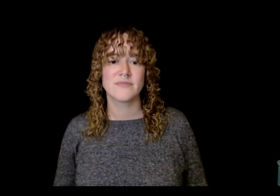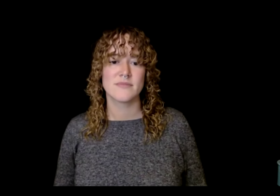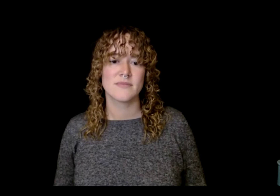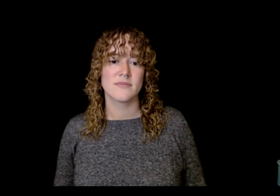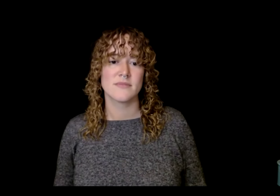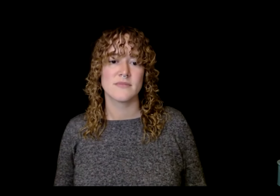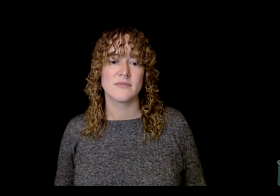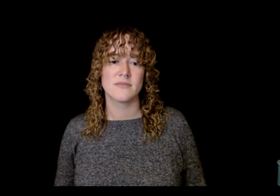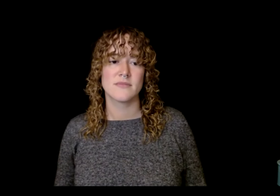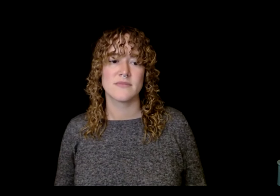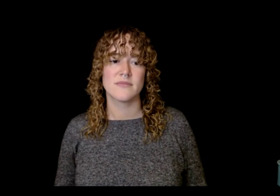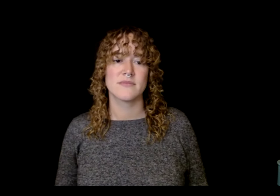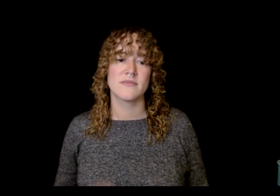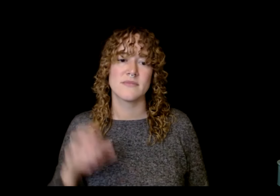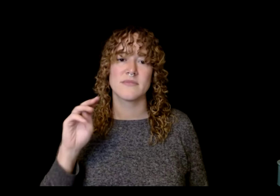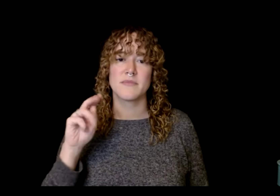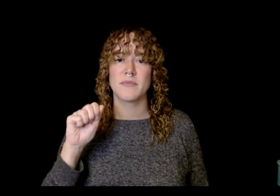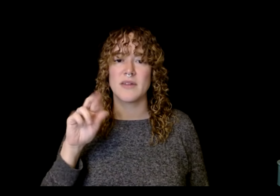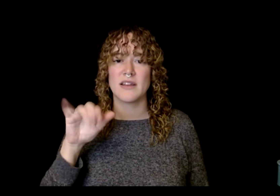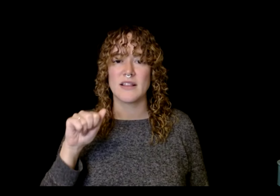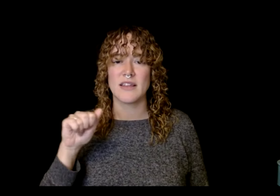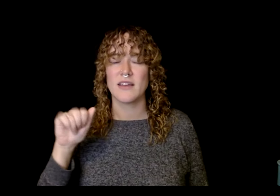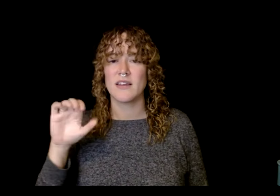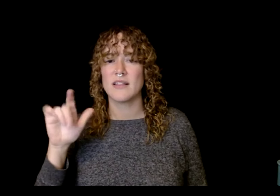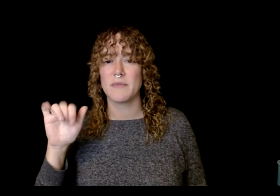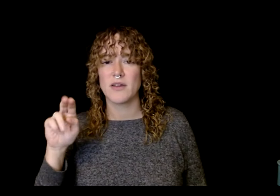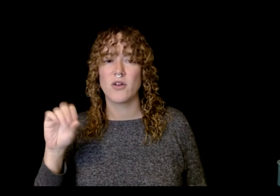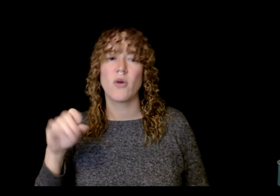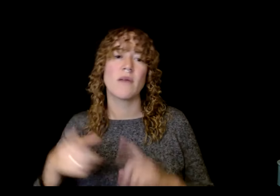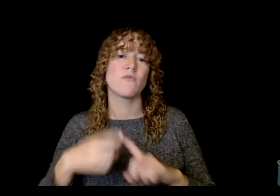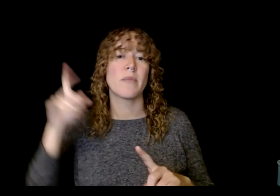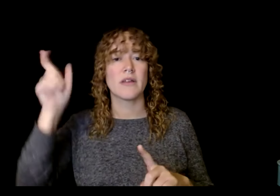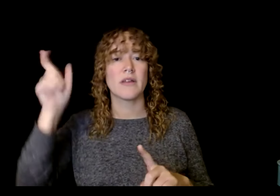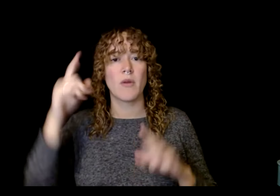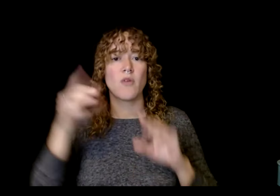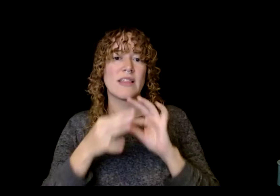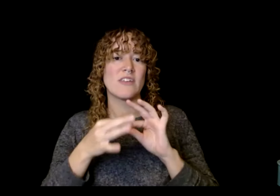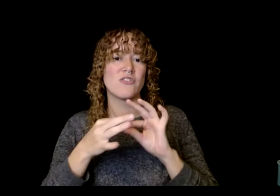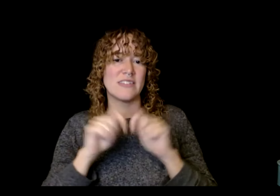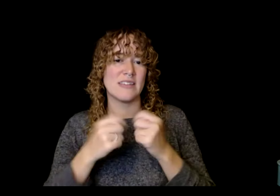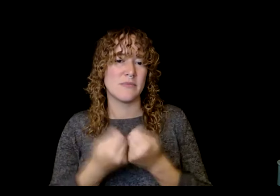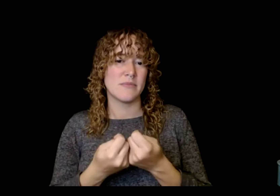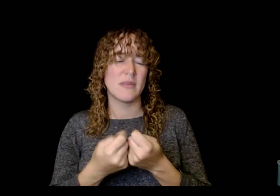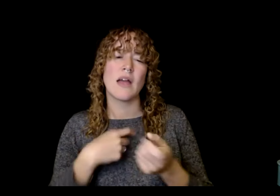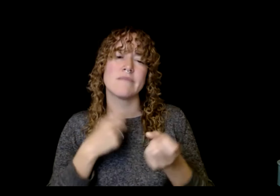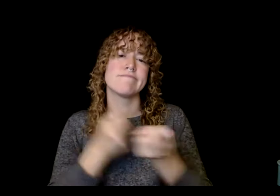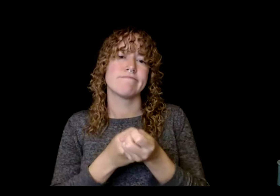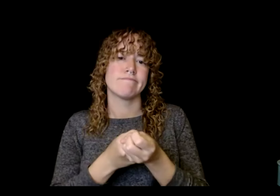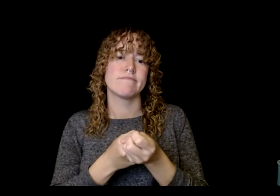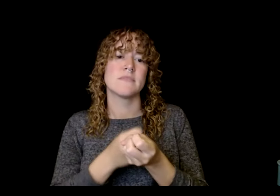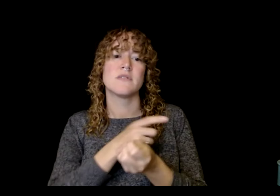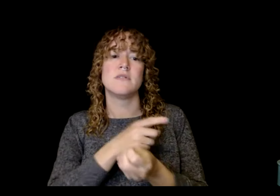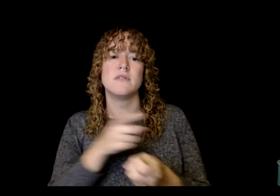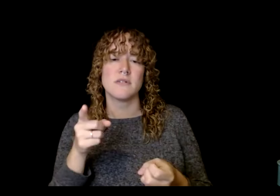Maria Klimenko. As James said, I'm with the government relations team. I primarily support the offices of